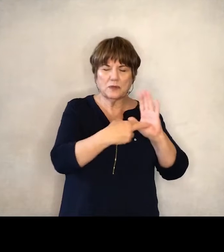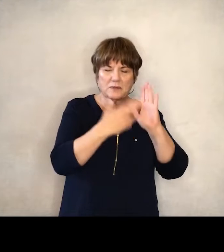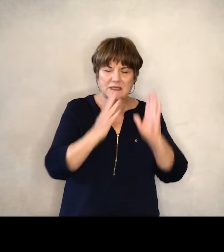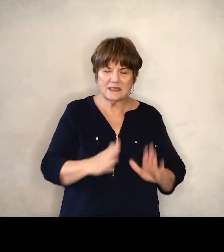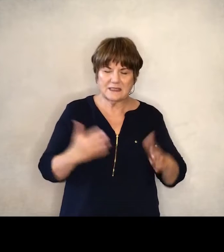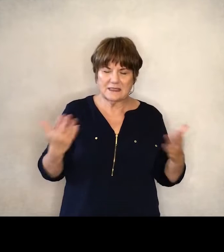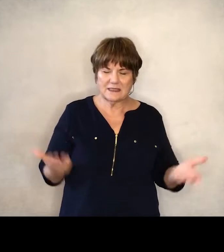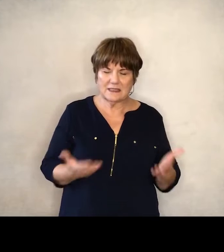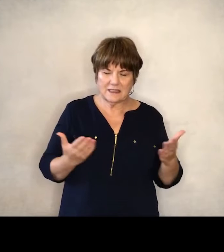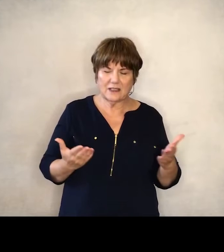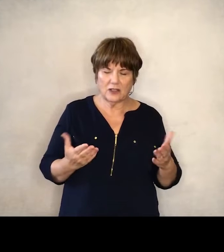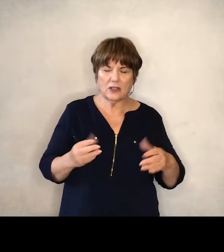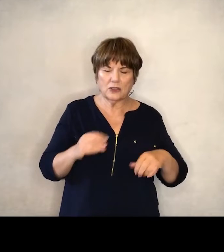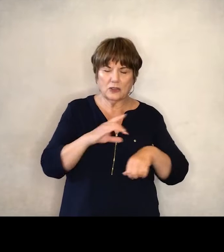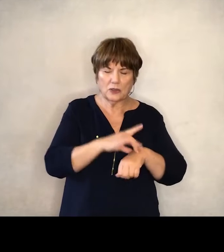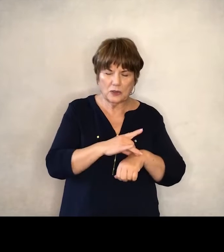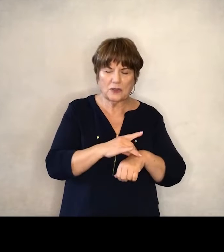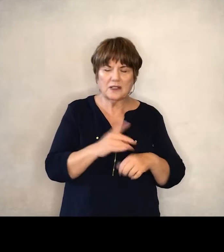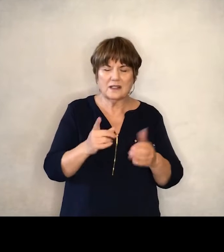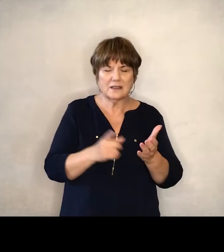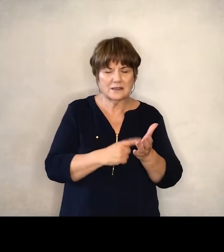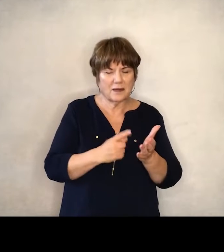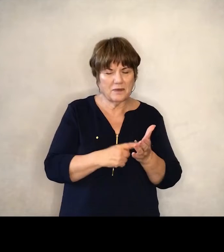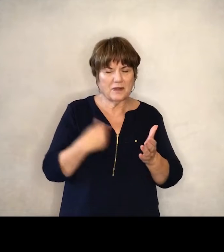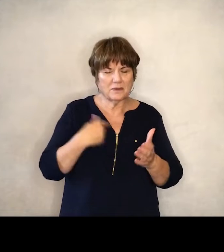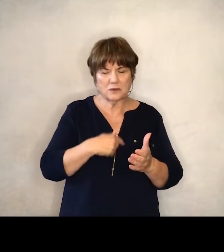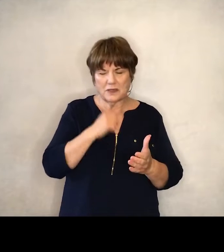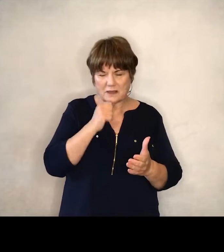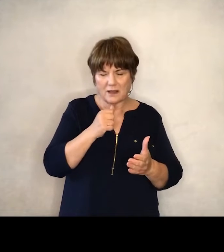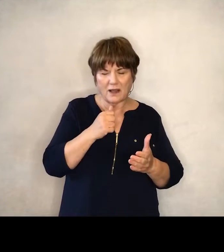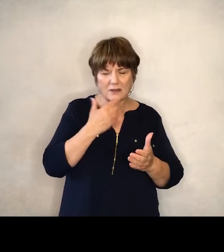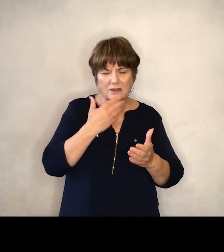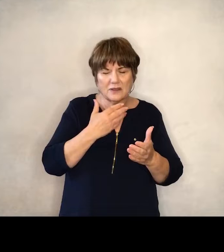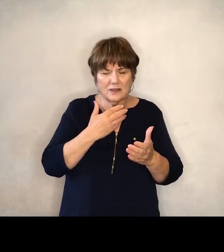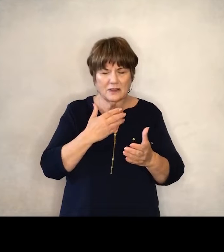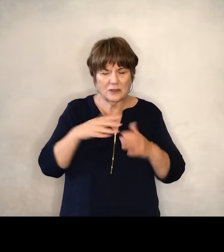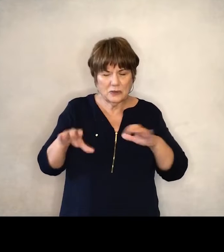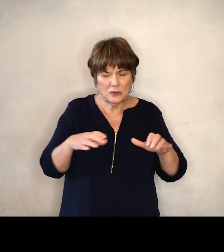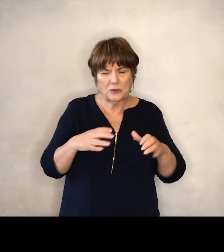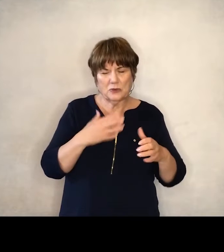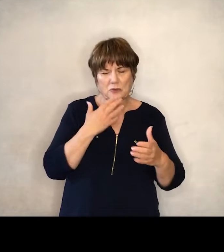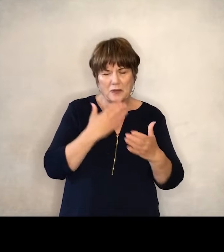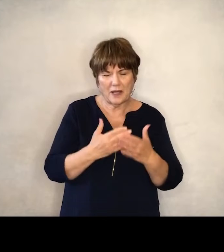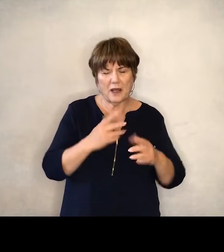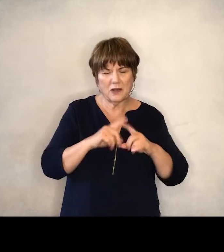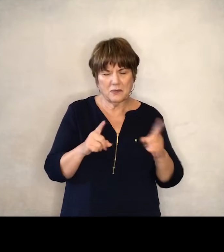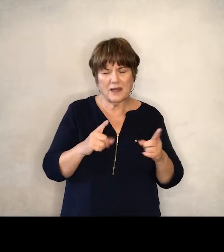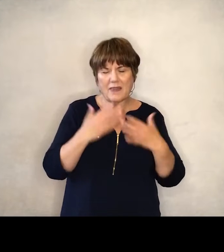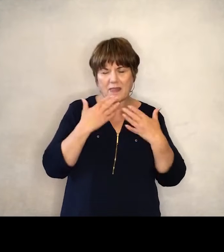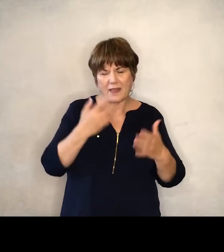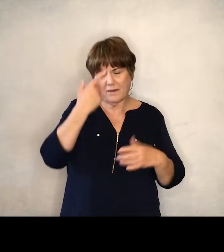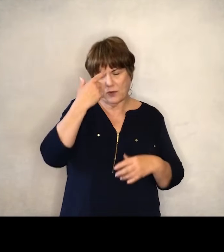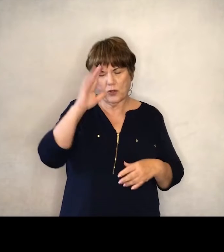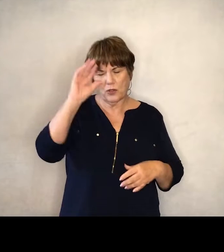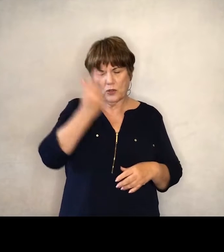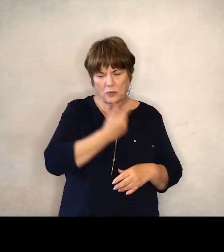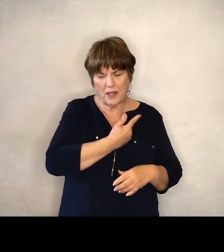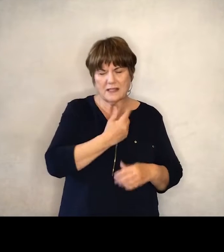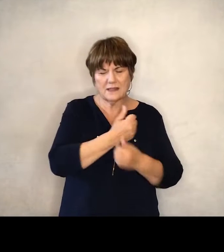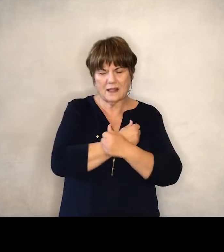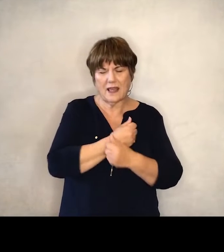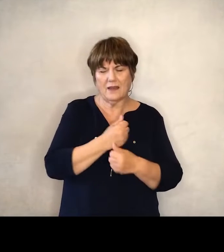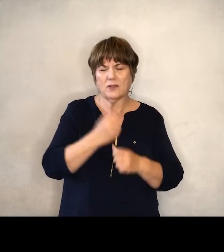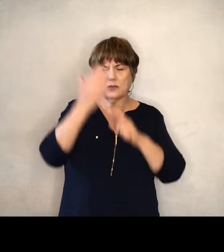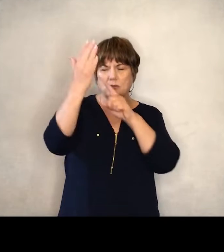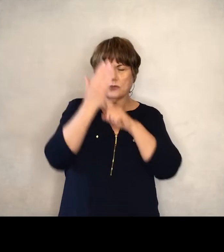we often fall short. Thank you, Father, for the grace and love you show us daily and for the many blessings you